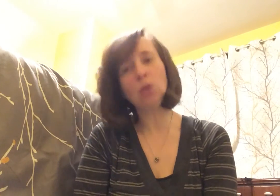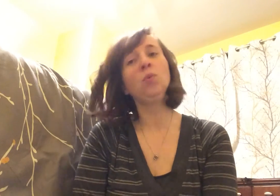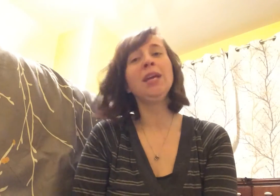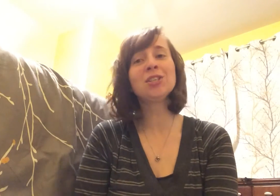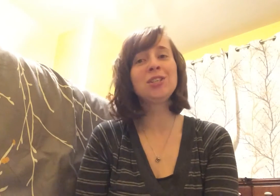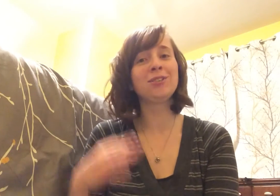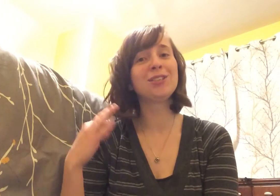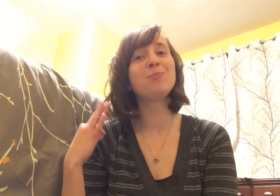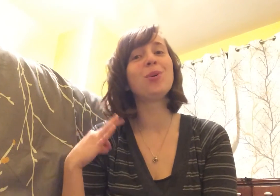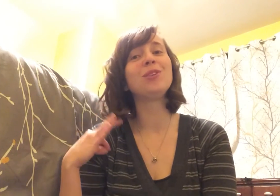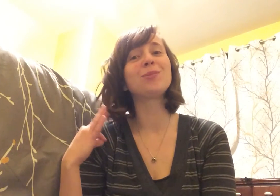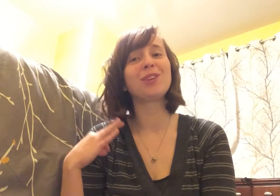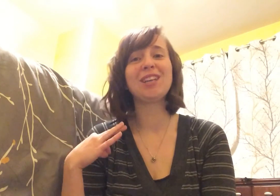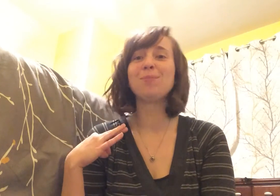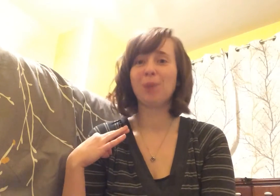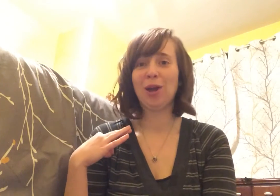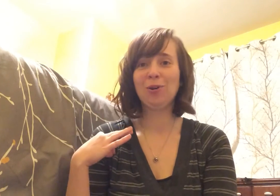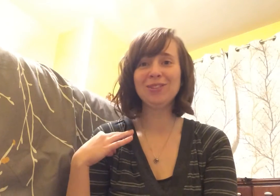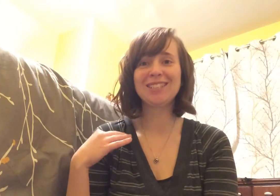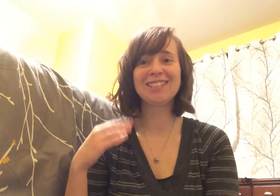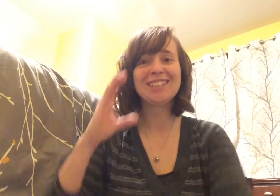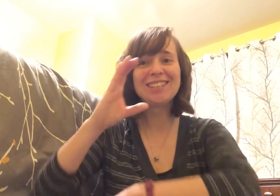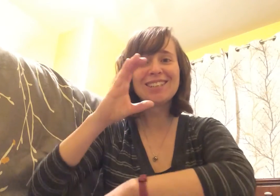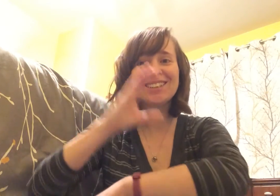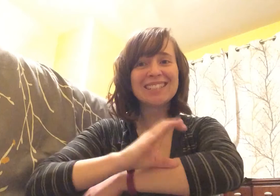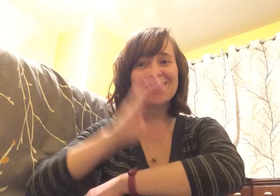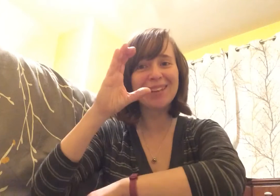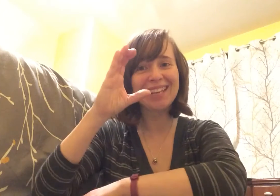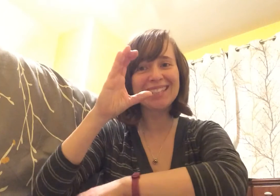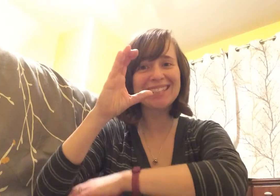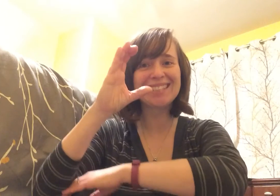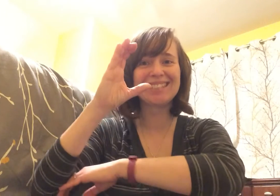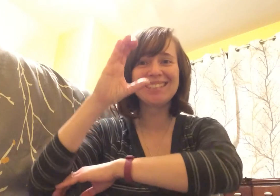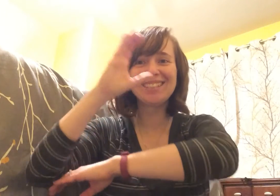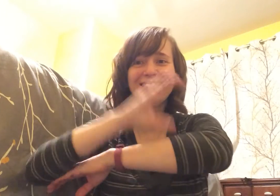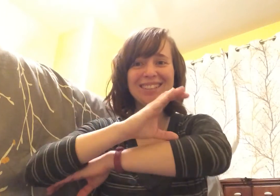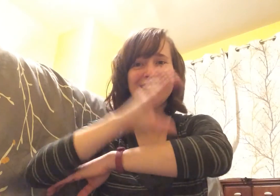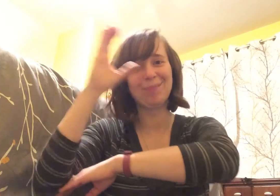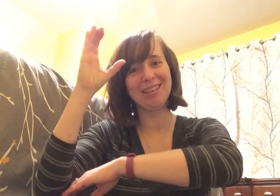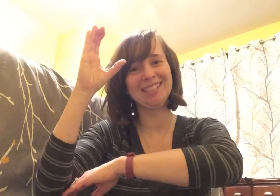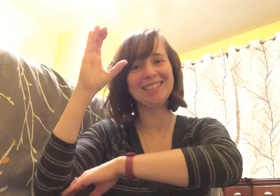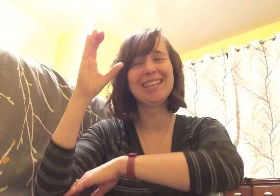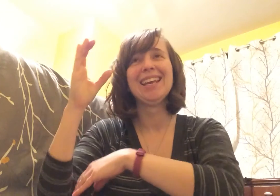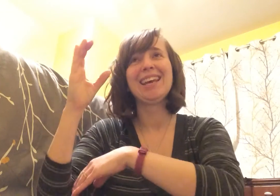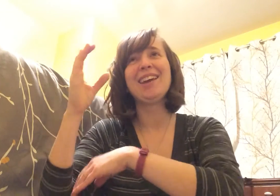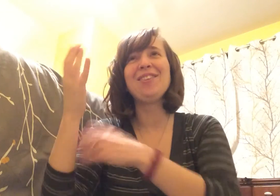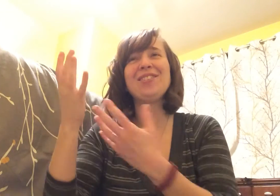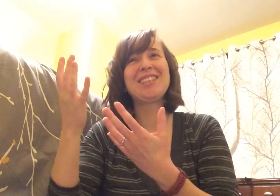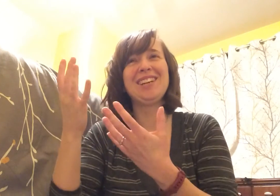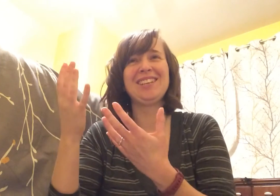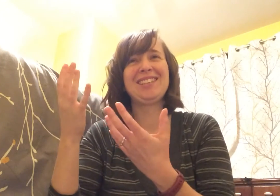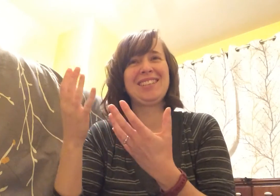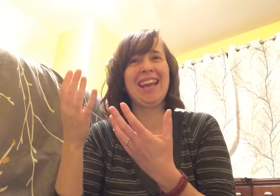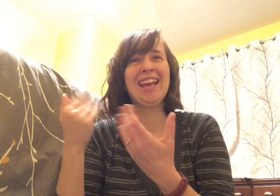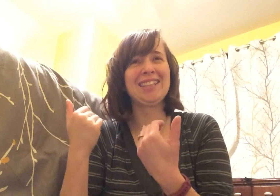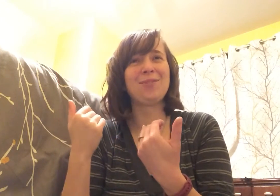We actually learned some bonus words about Christmas. I know it's kind of sad that we